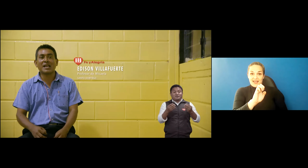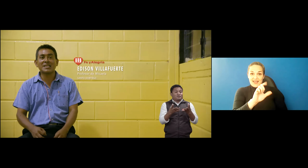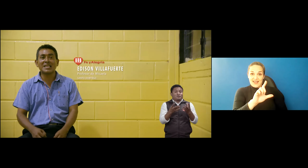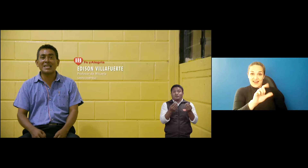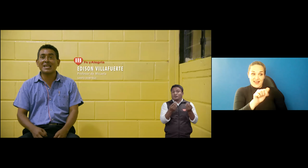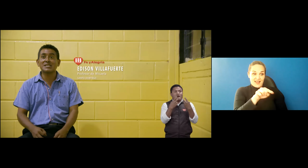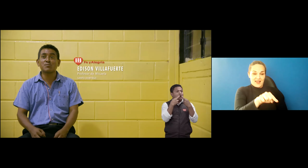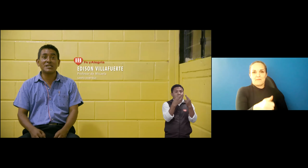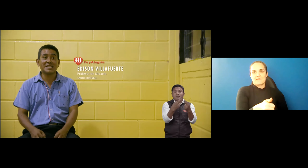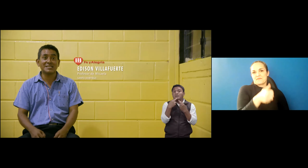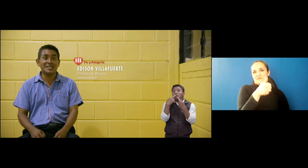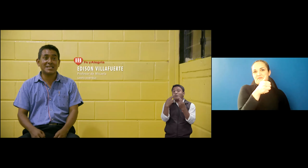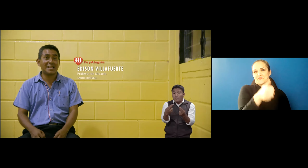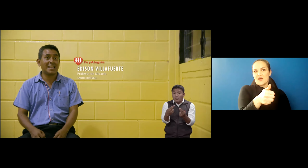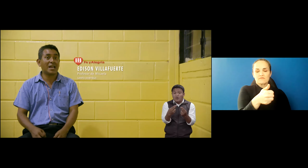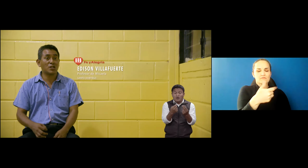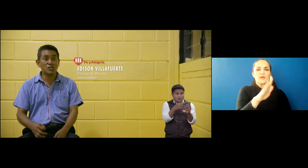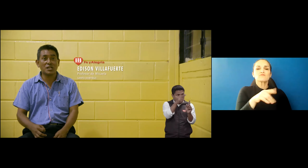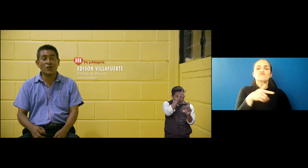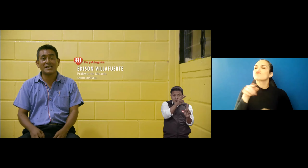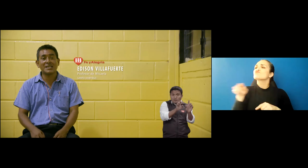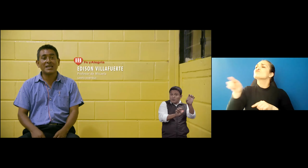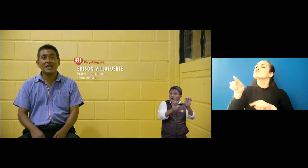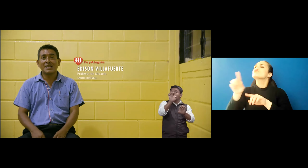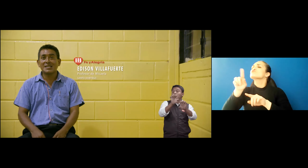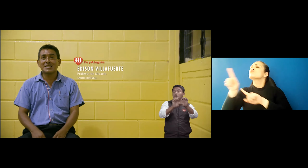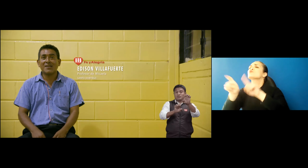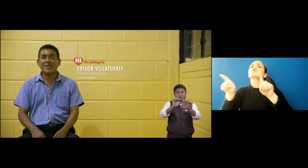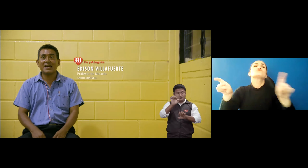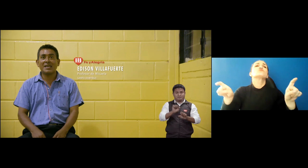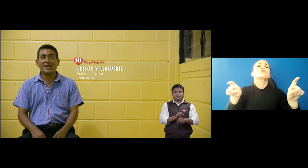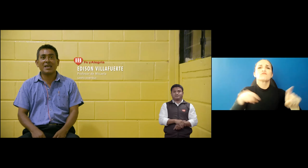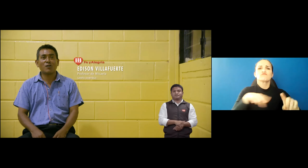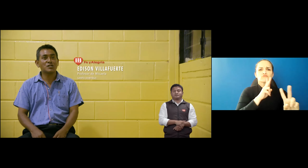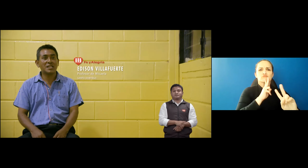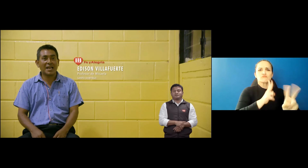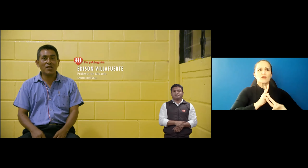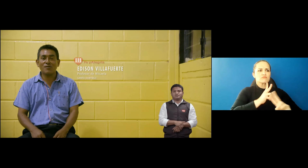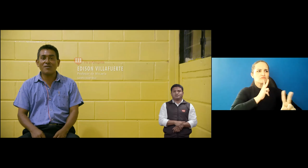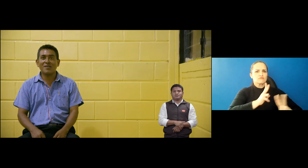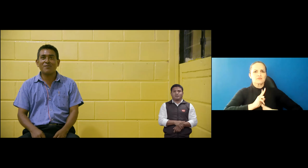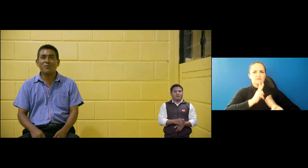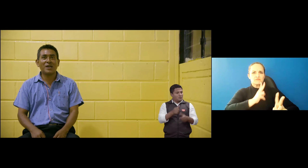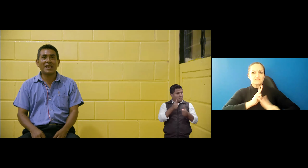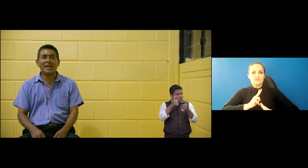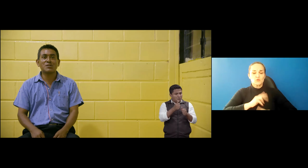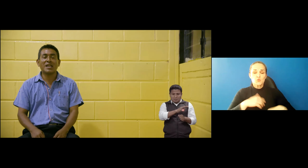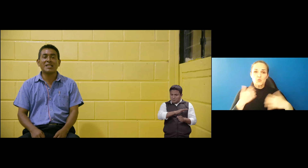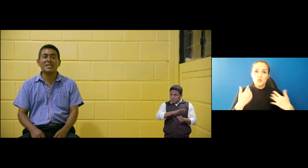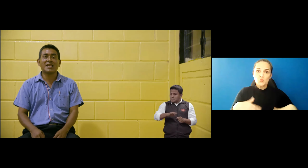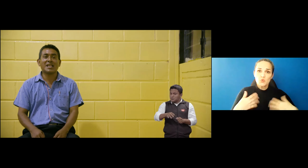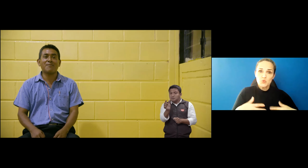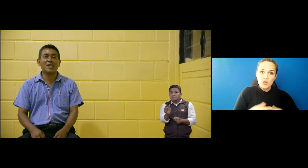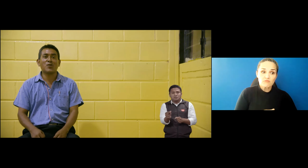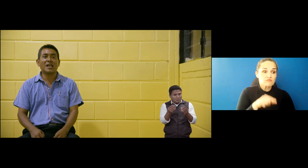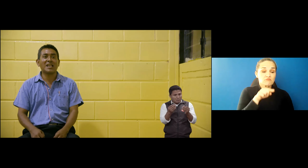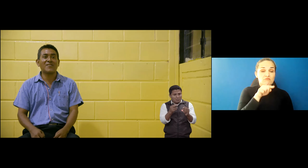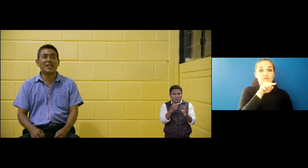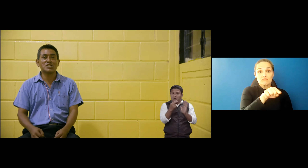with her because most of the responses that we garnered from